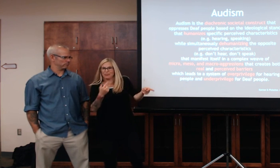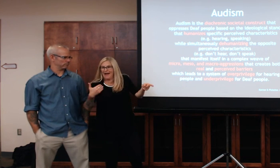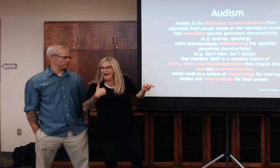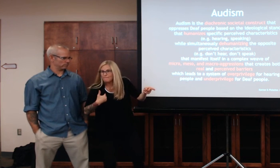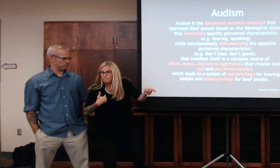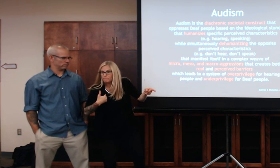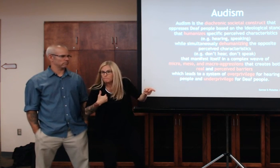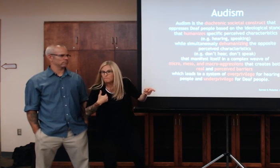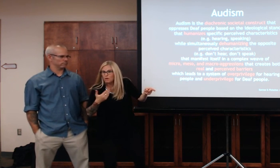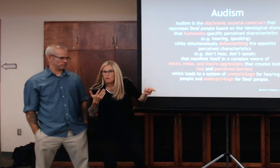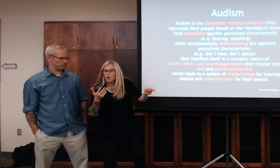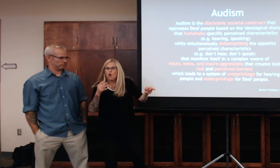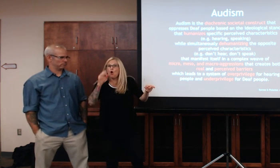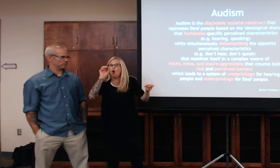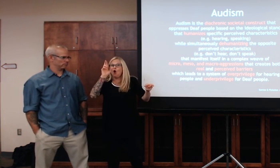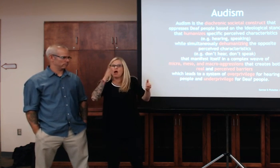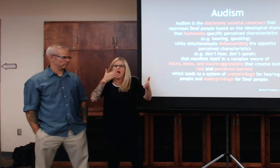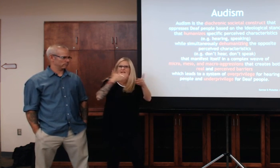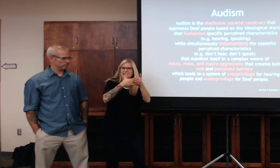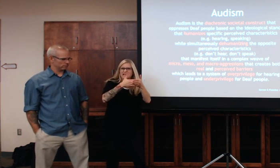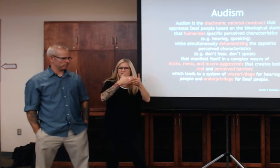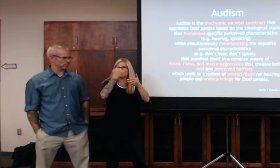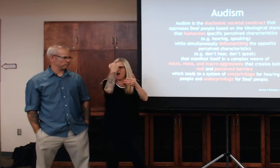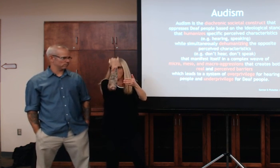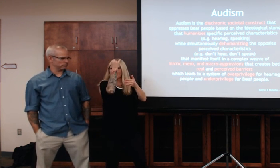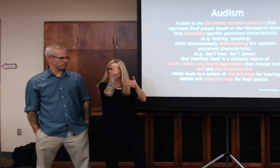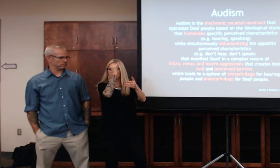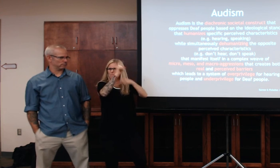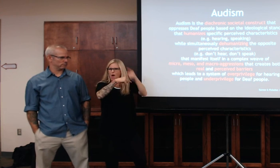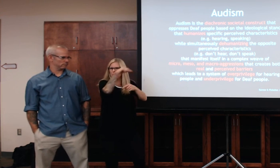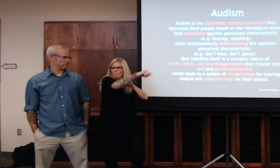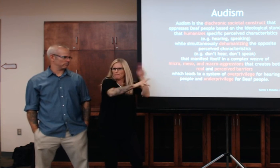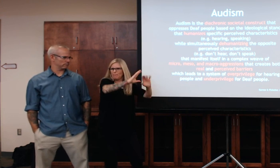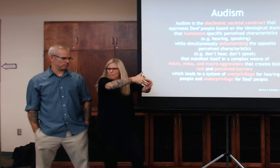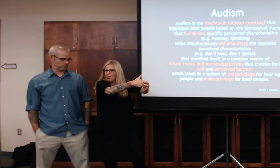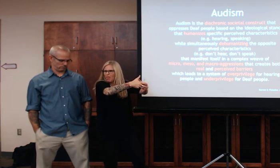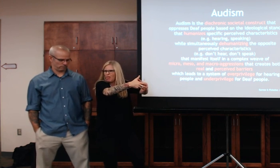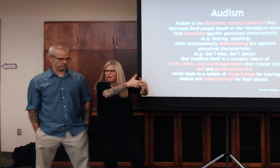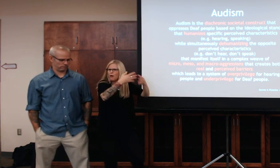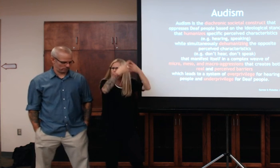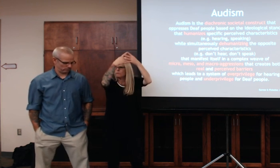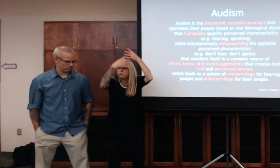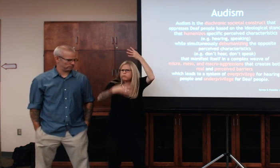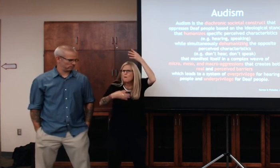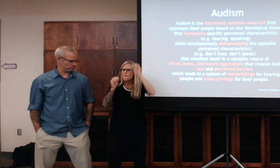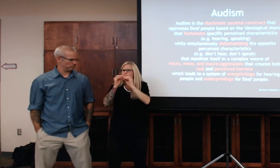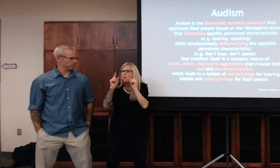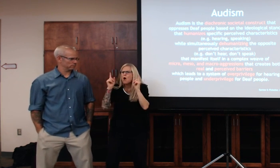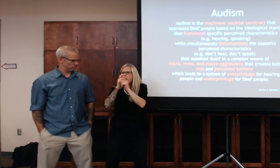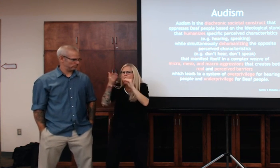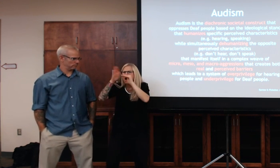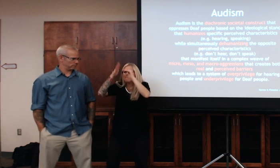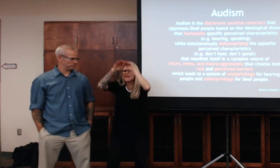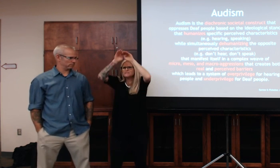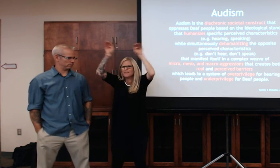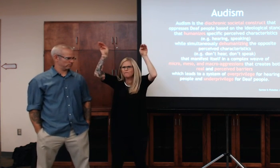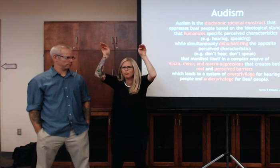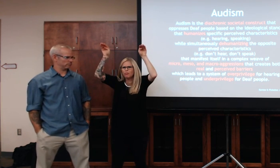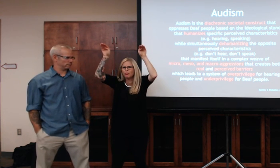We want something that they have, or they have something that we want. We have something against a particular idea of individuals. So it's much more